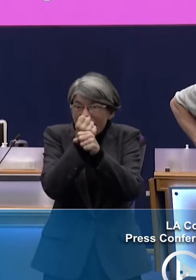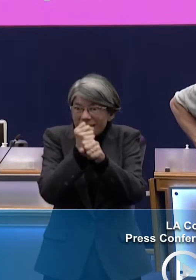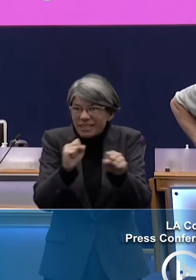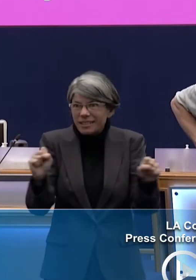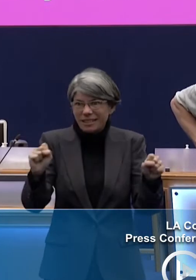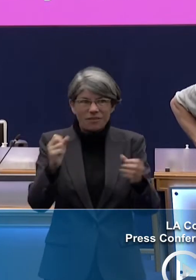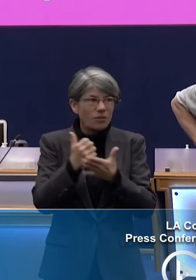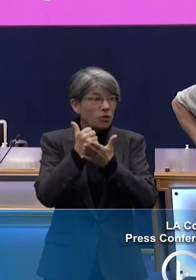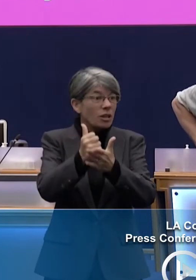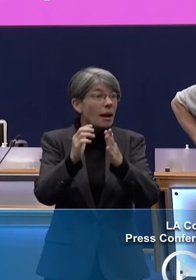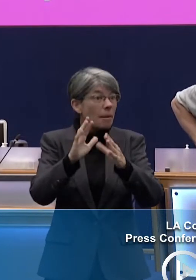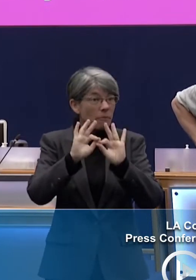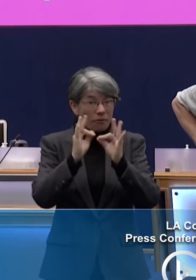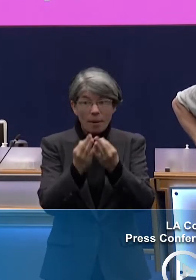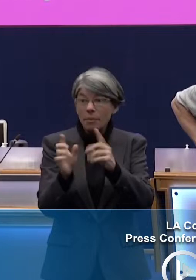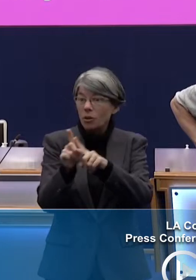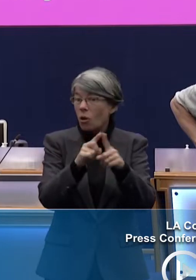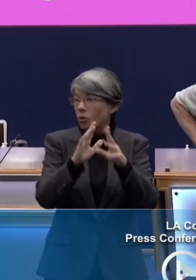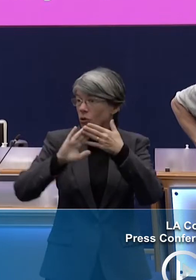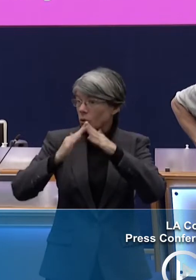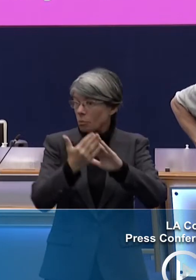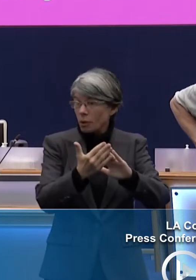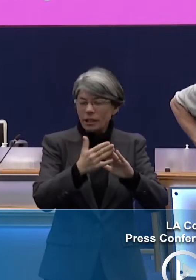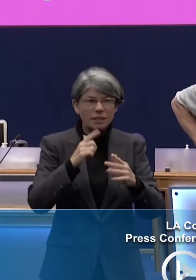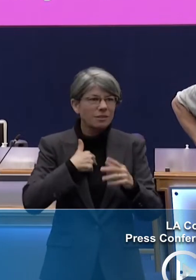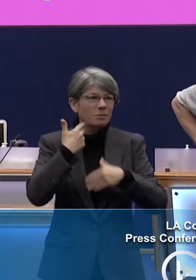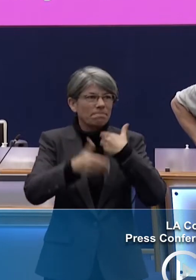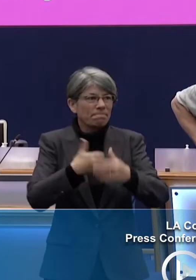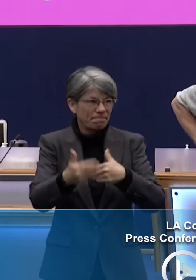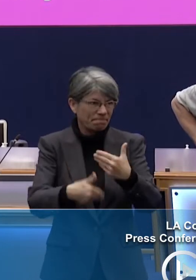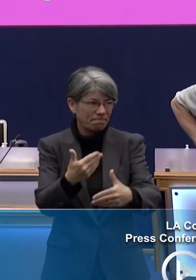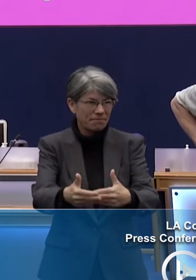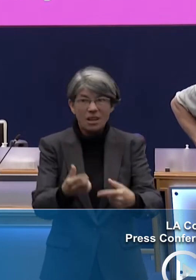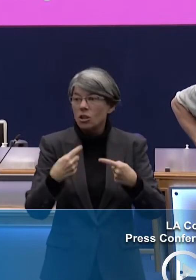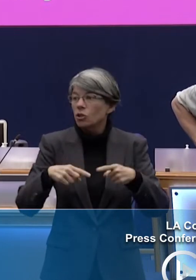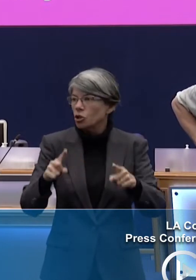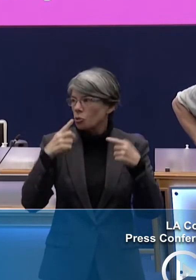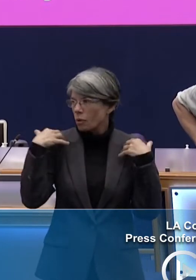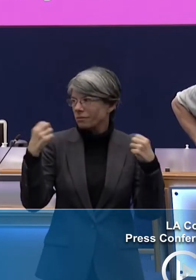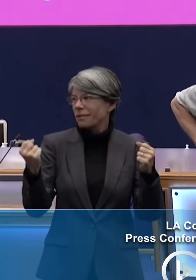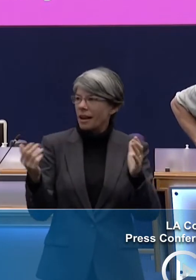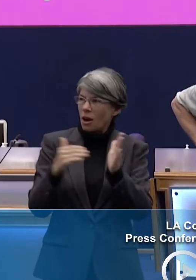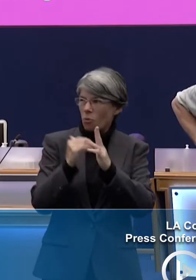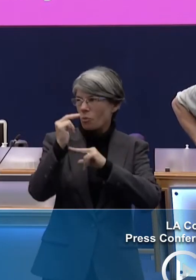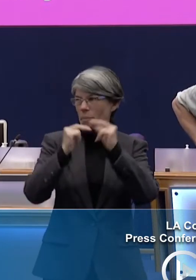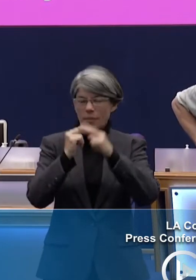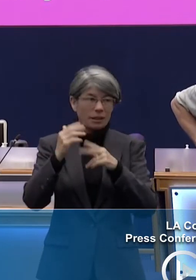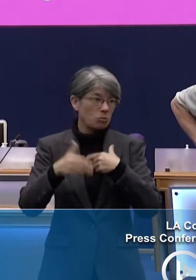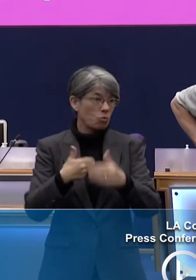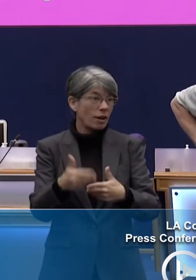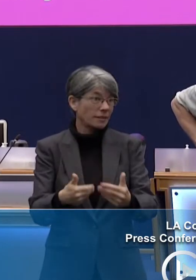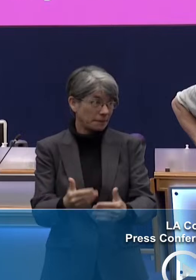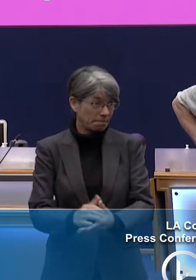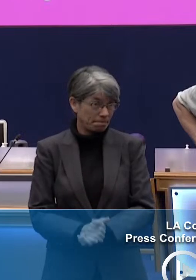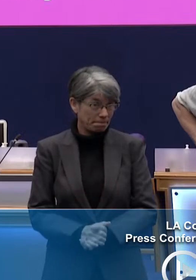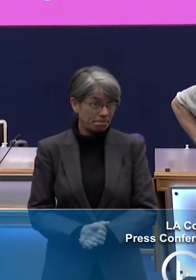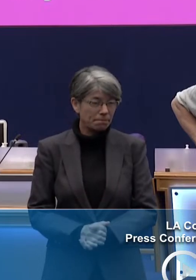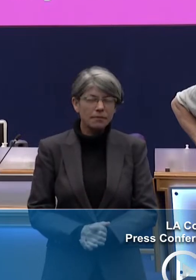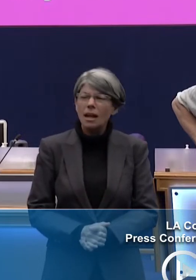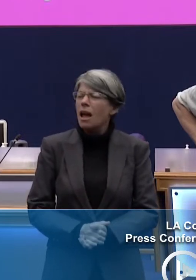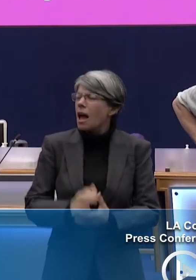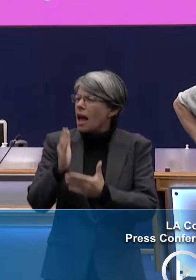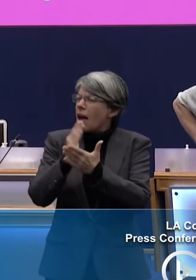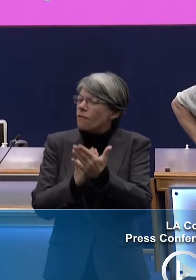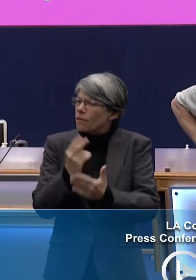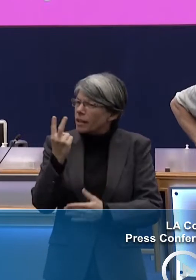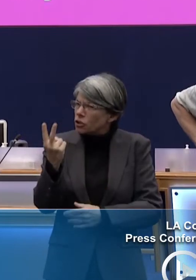help families and communities take a big step forward in this recovery and rebuilding process. So in